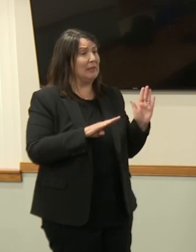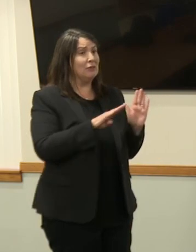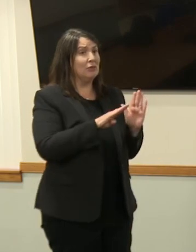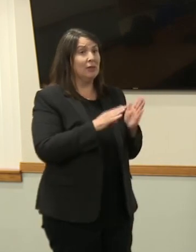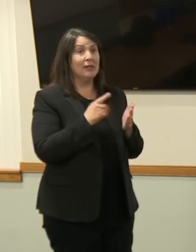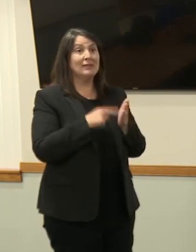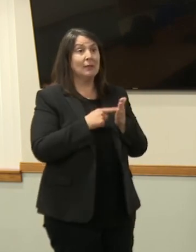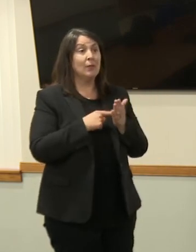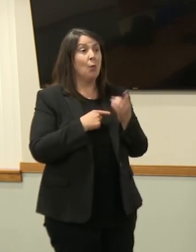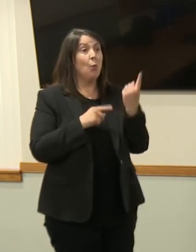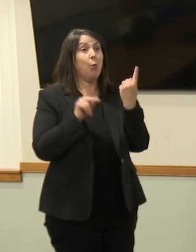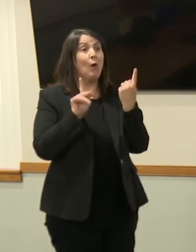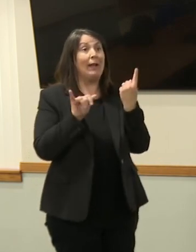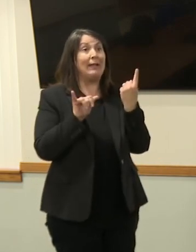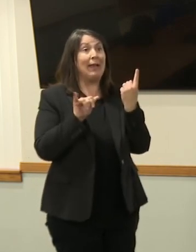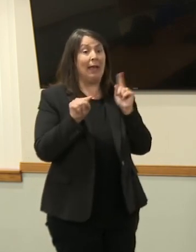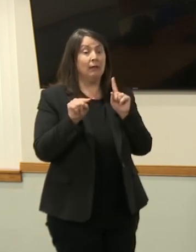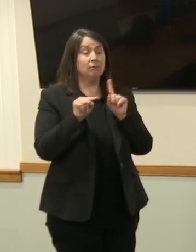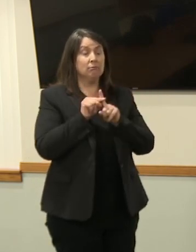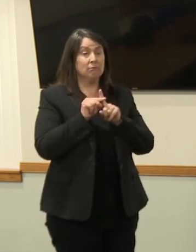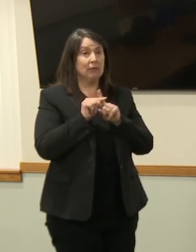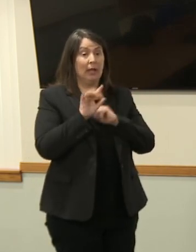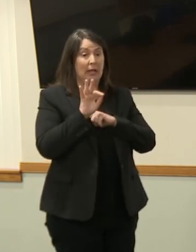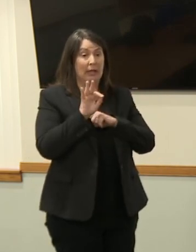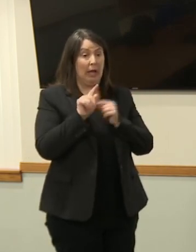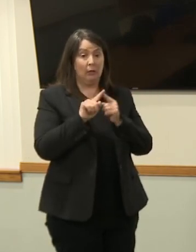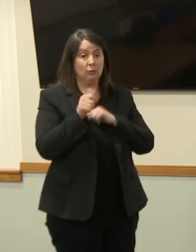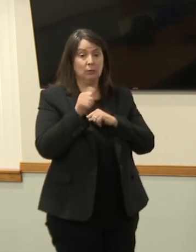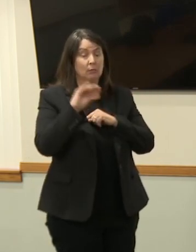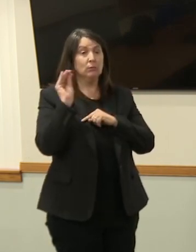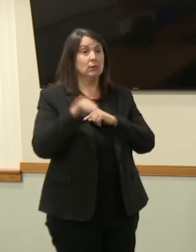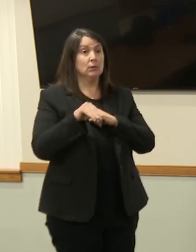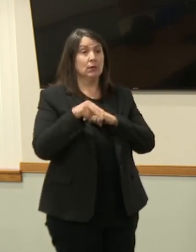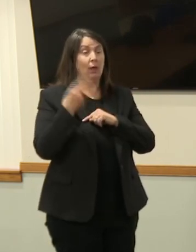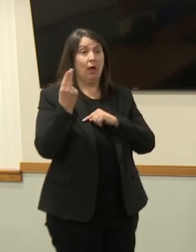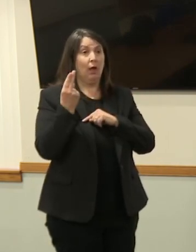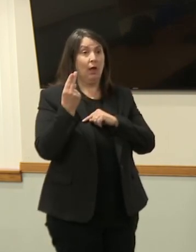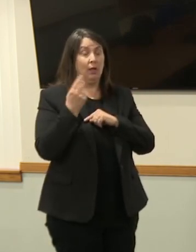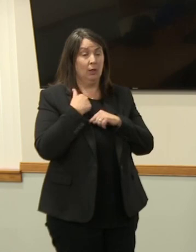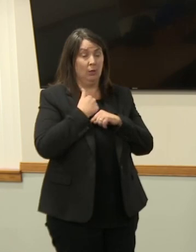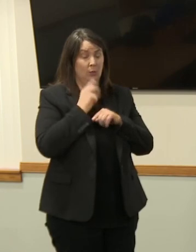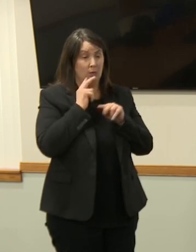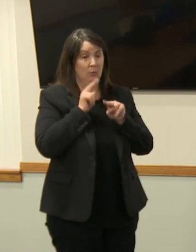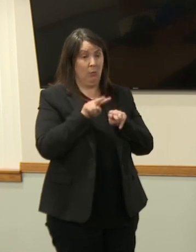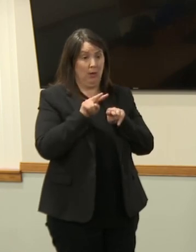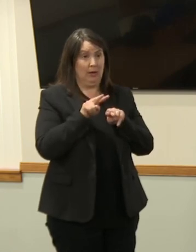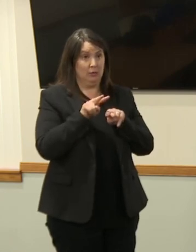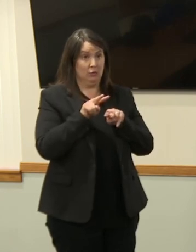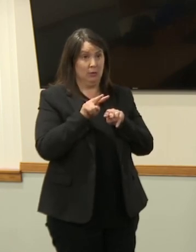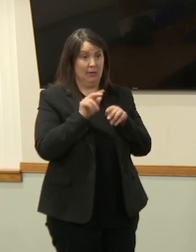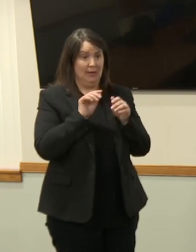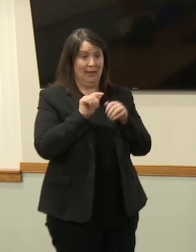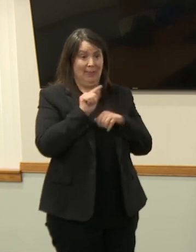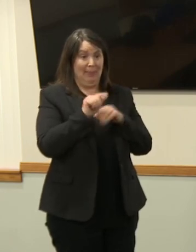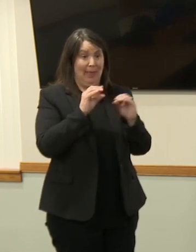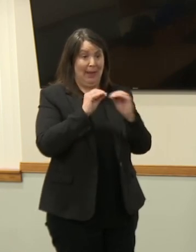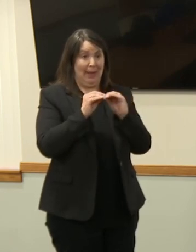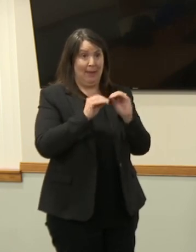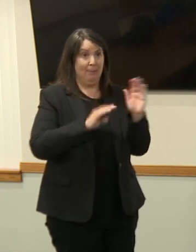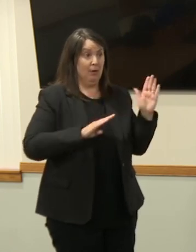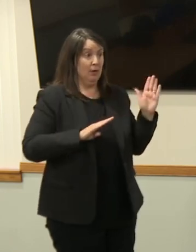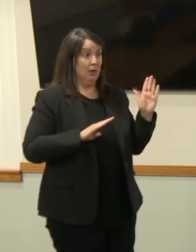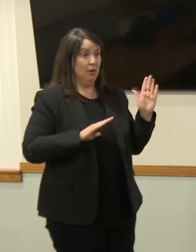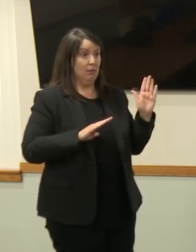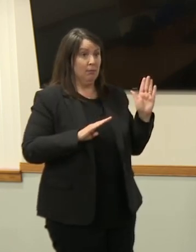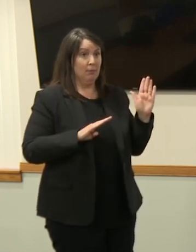single-day positivity is at 9 or 10%. So really we're watching is that how fast is that growing? It is